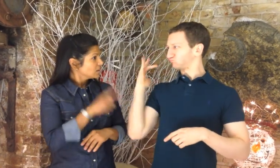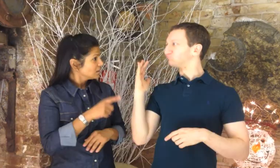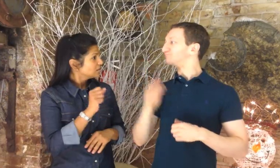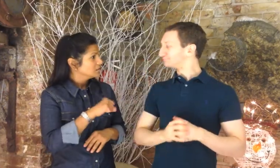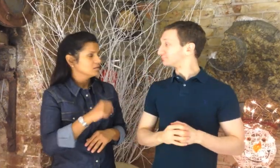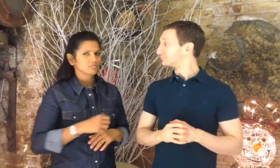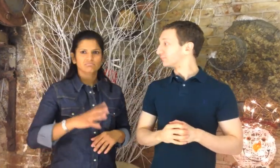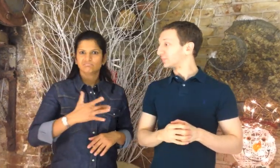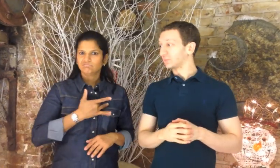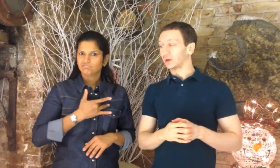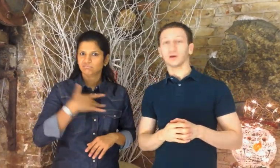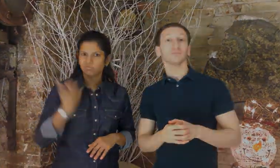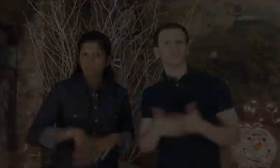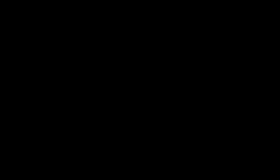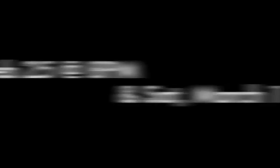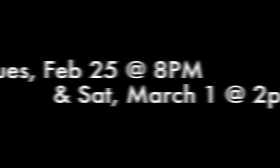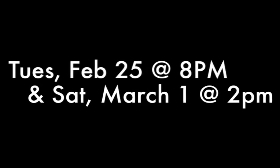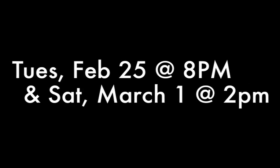20s. Wow.